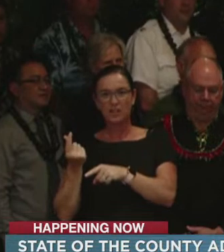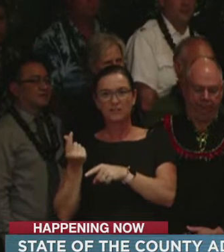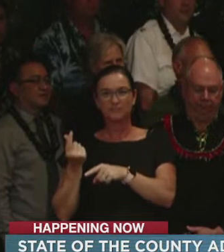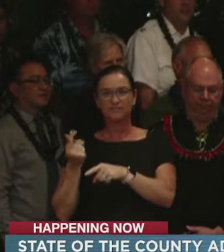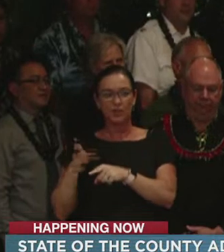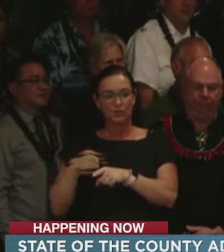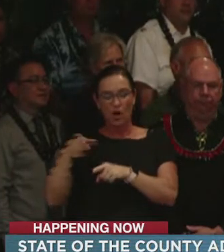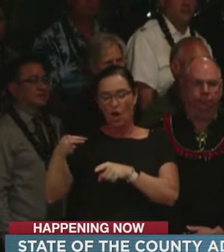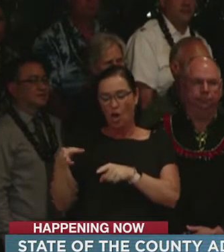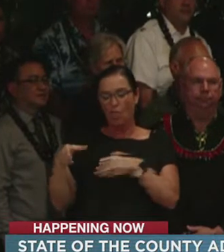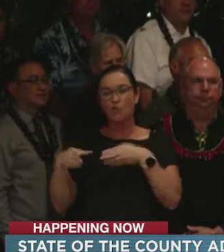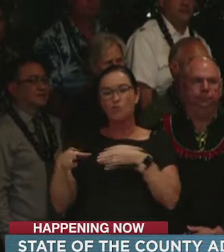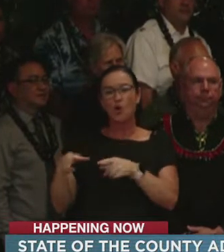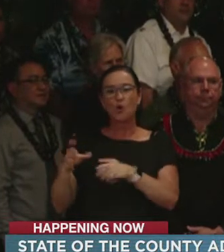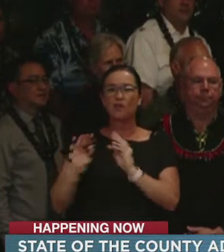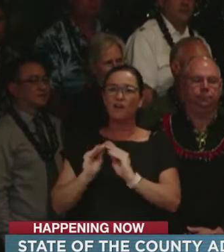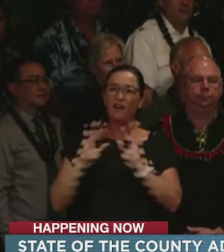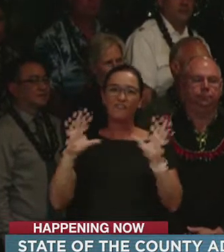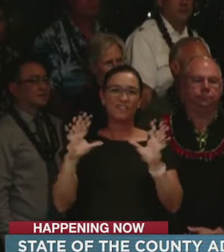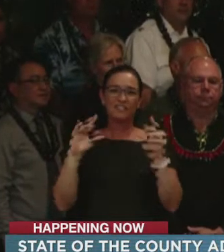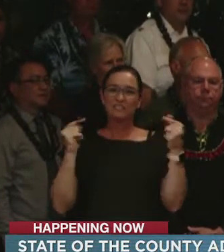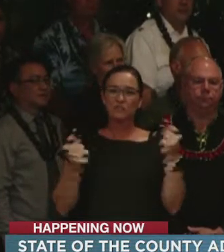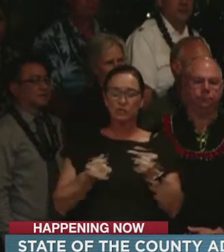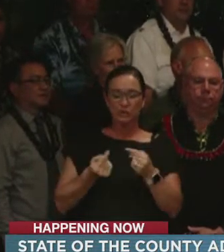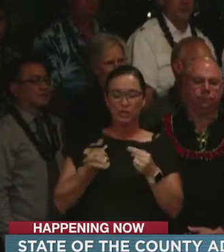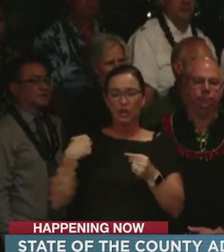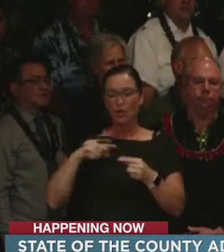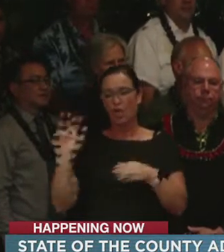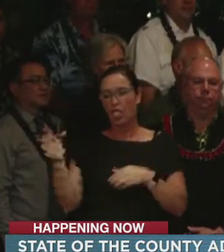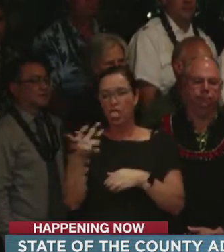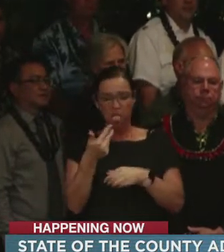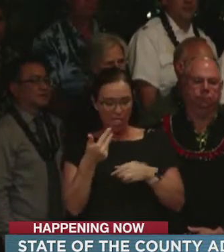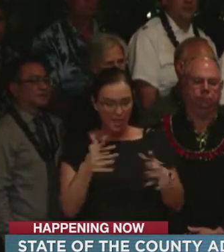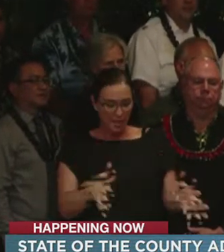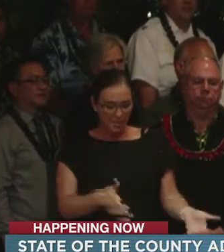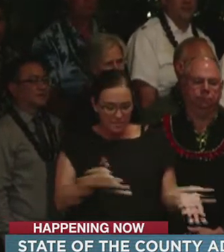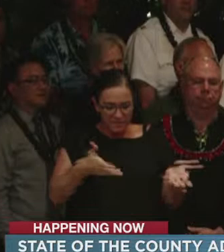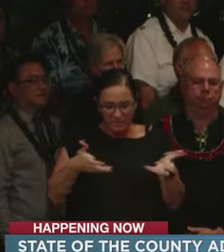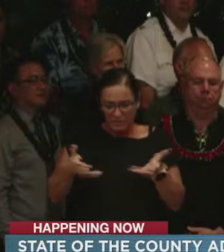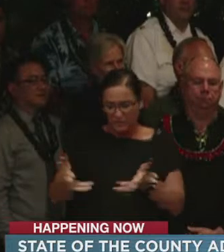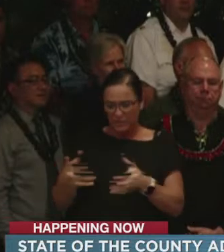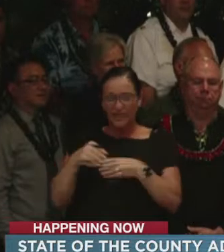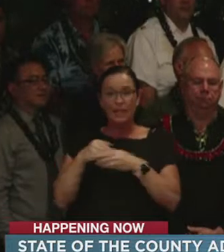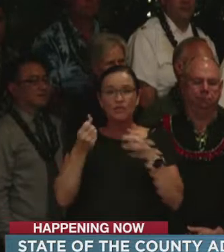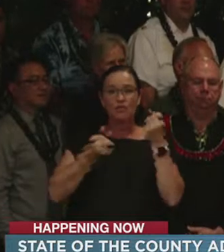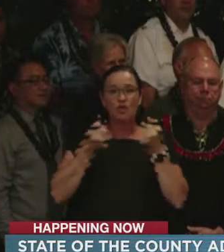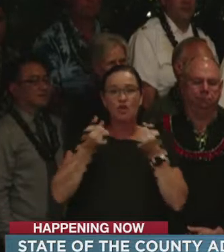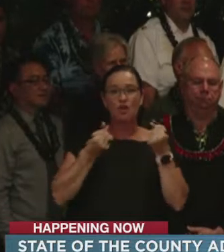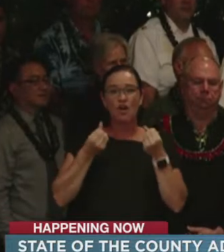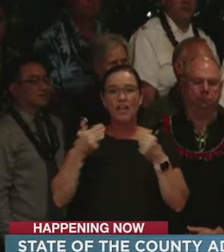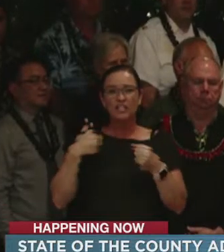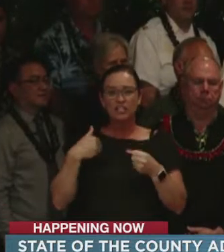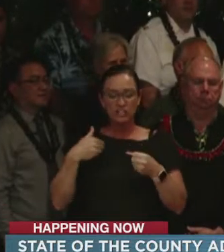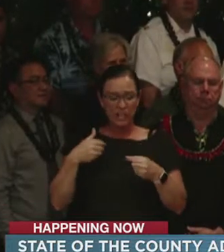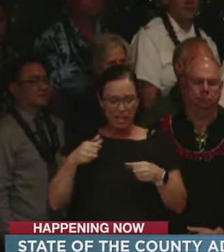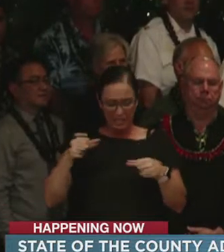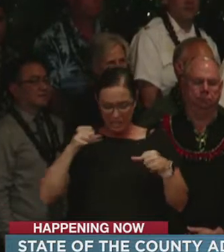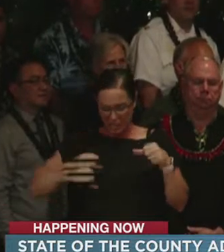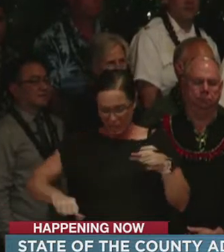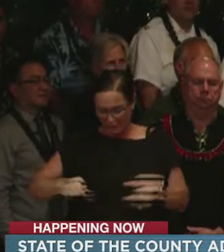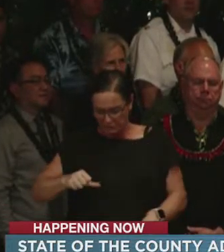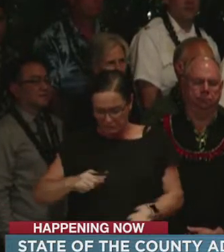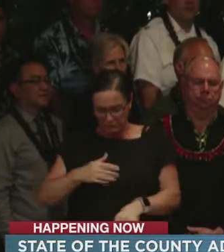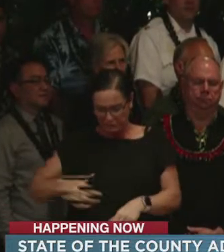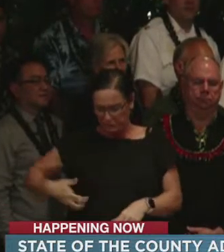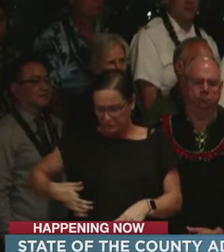side of the road, obviously injured. We turned around, picked up the dog, put her in the car. She had all sorts of cuts on her